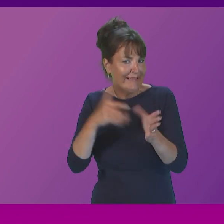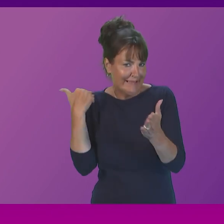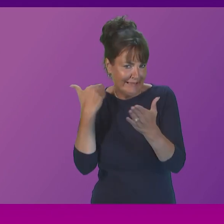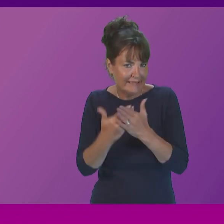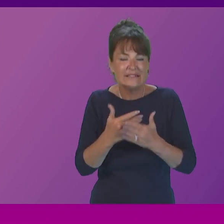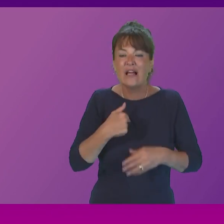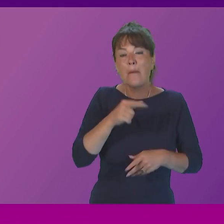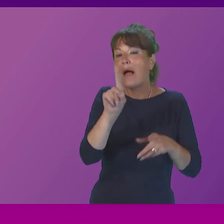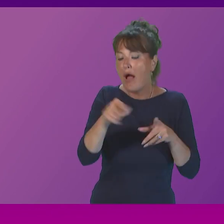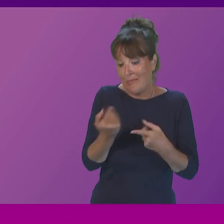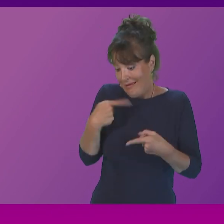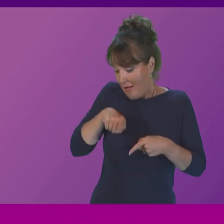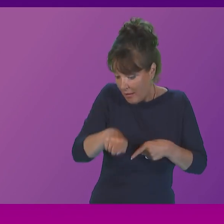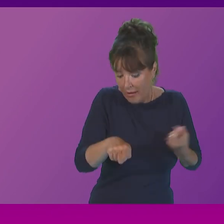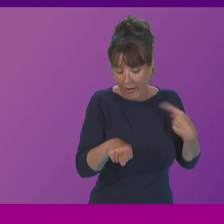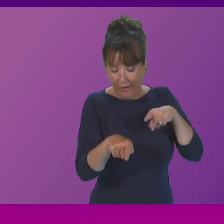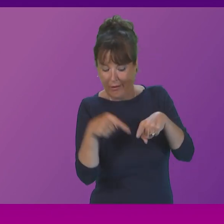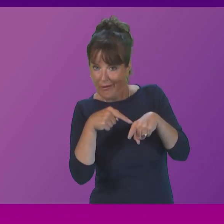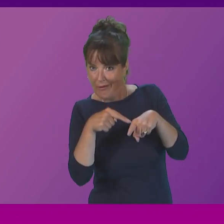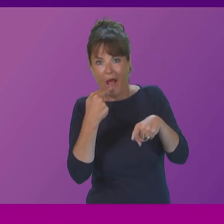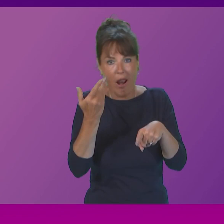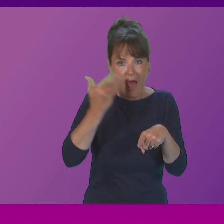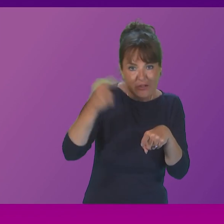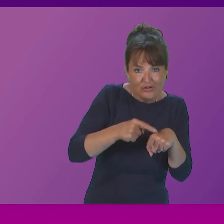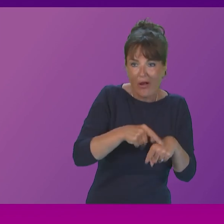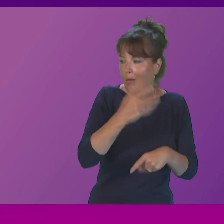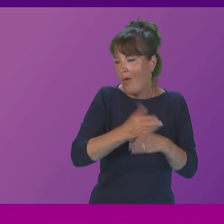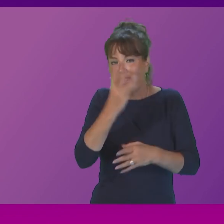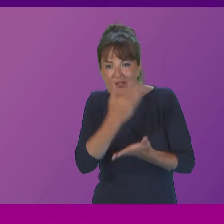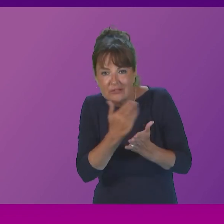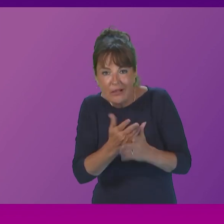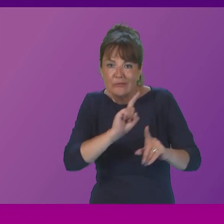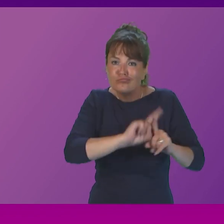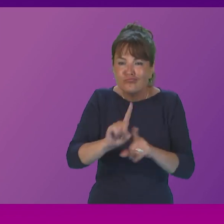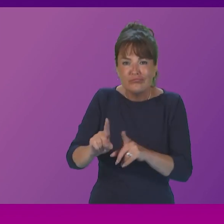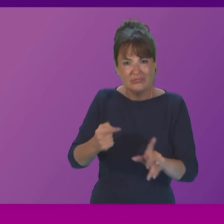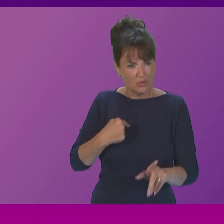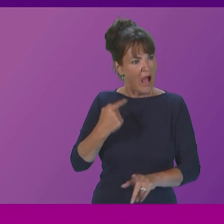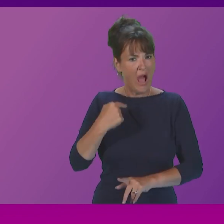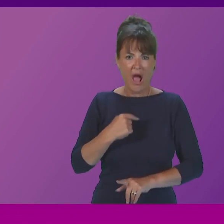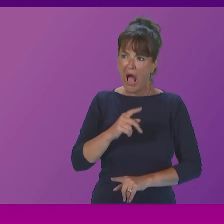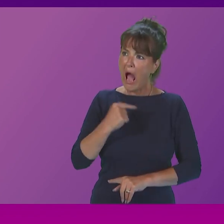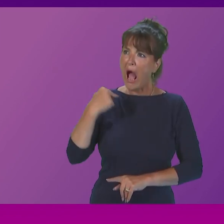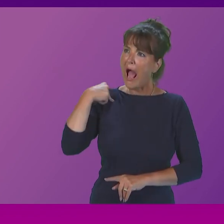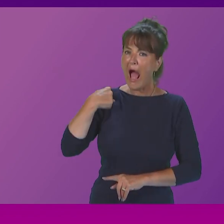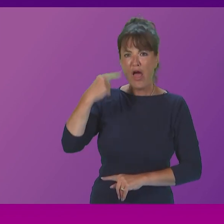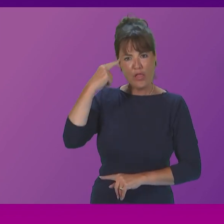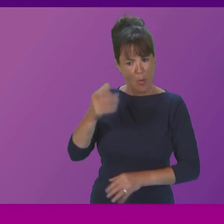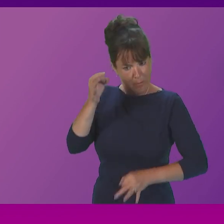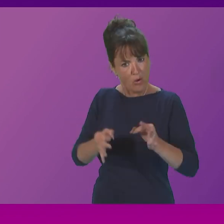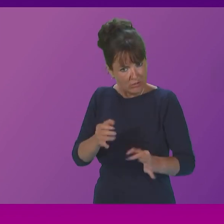well. I was a lecturer, I worked in the third sector, and saw politics as something to do, but not the only